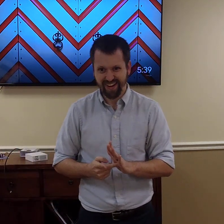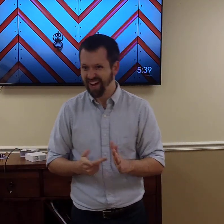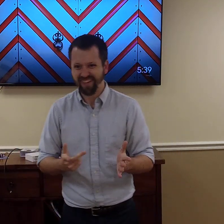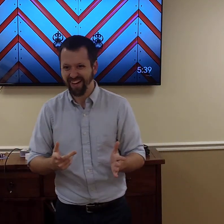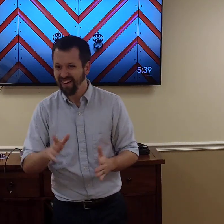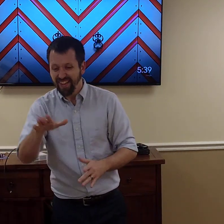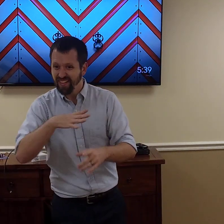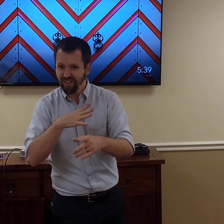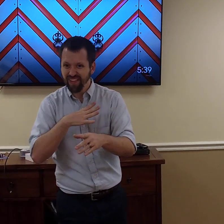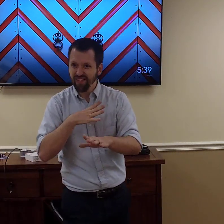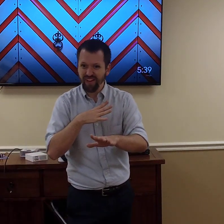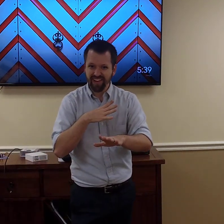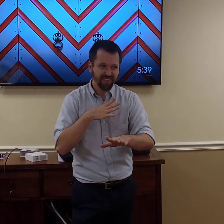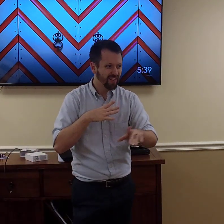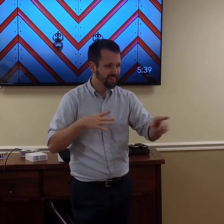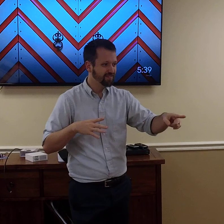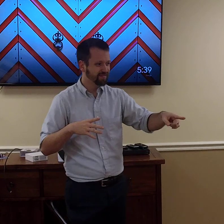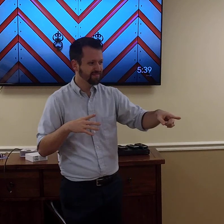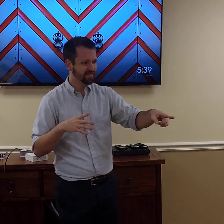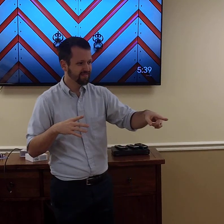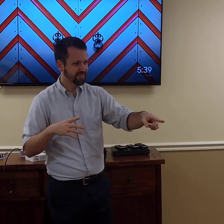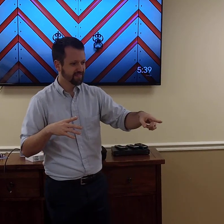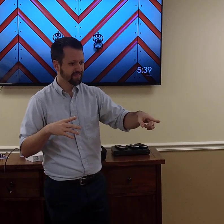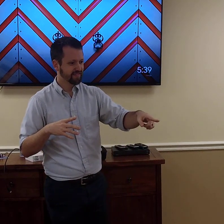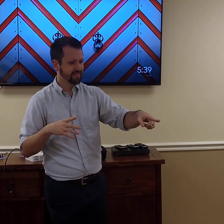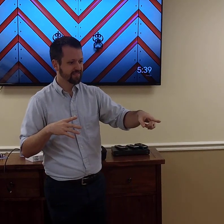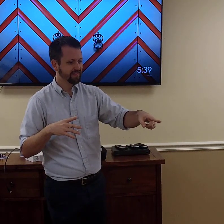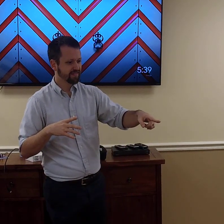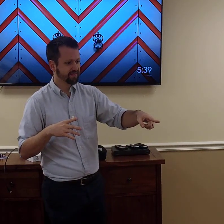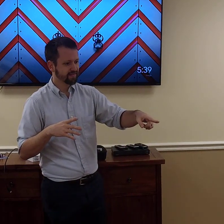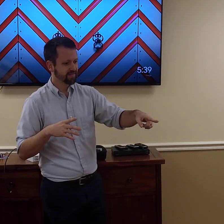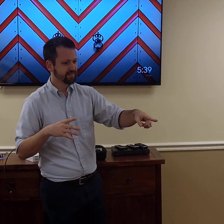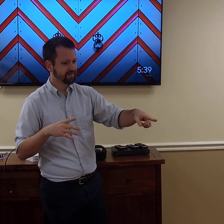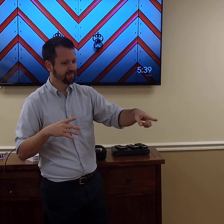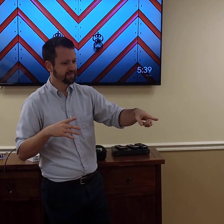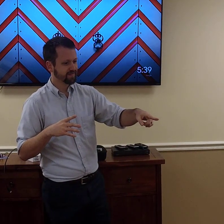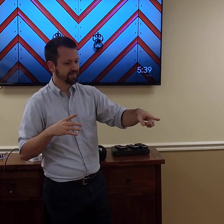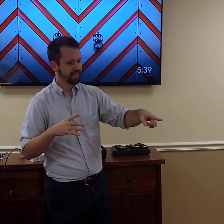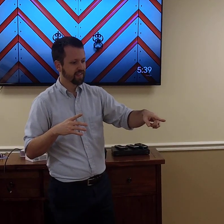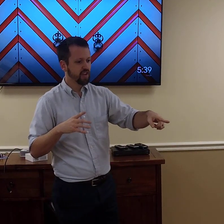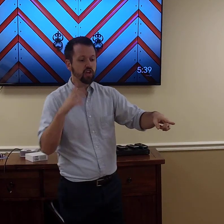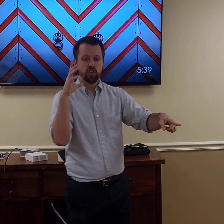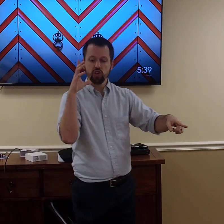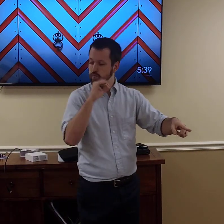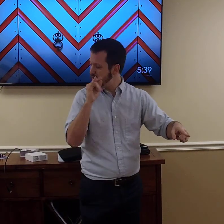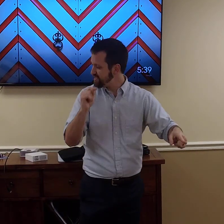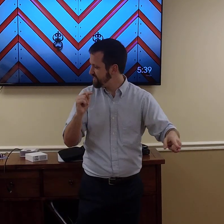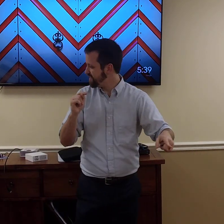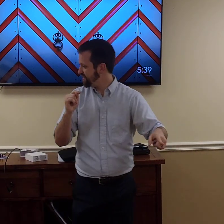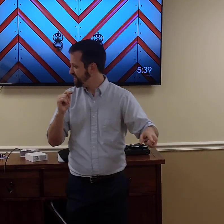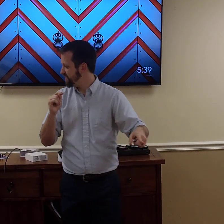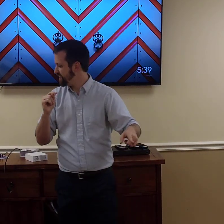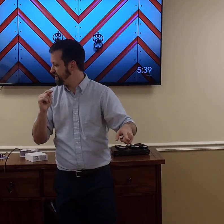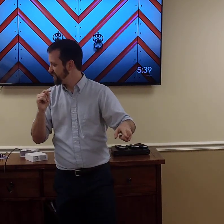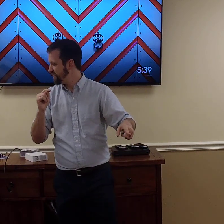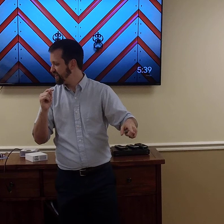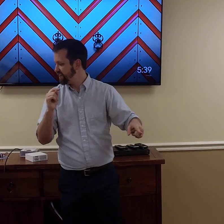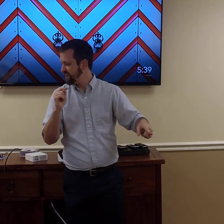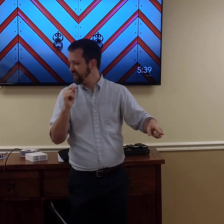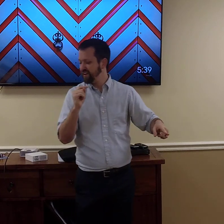No, Probably that's not. fine, that's fine, that's fine. Mm-hmm. Does you missed it? Is train gone Missed it. specifically for trains or like?